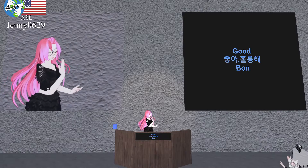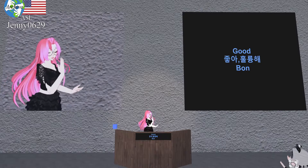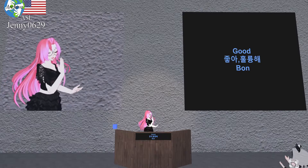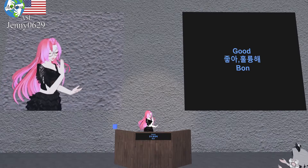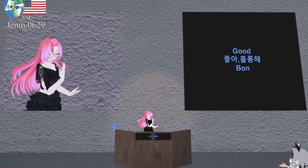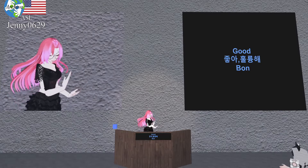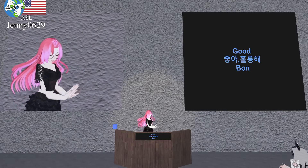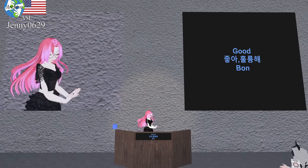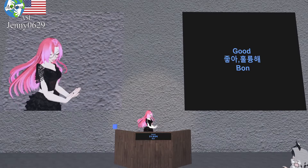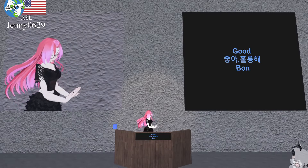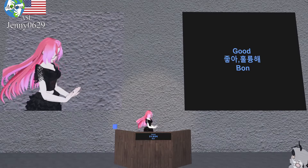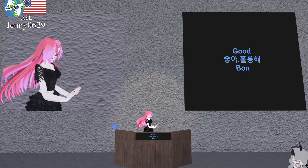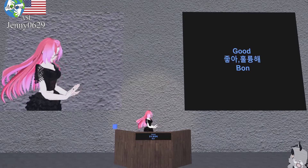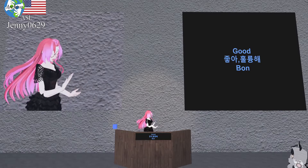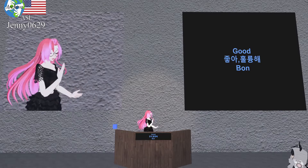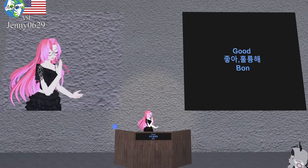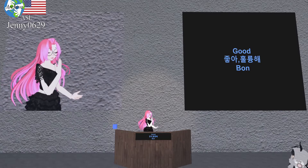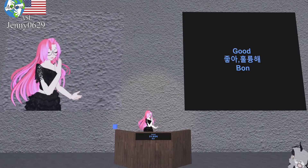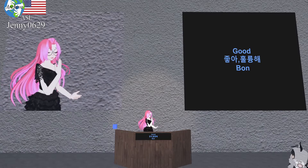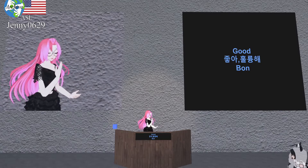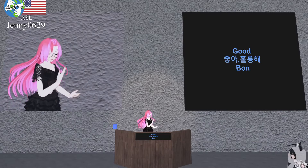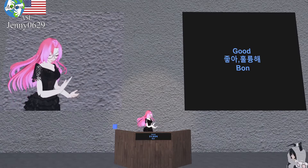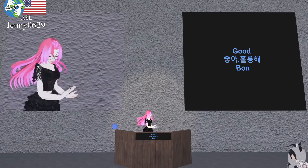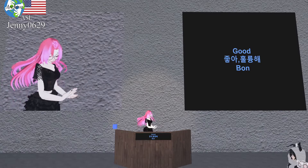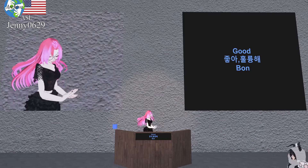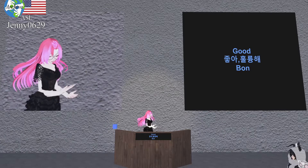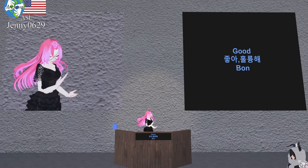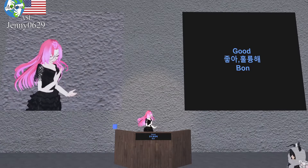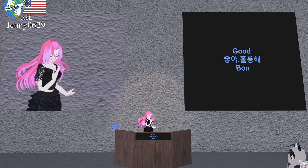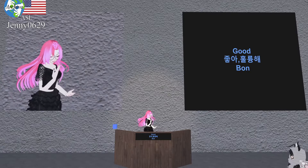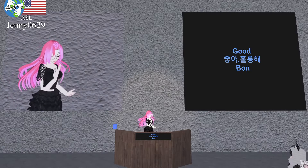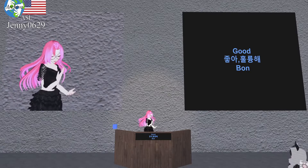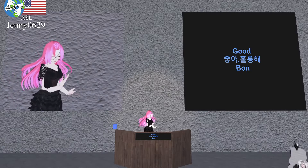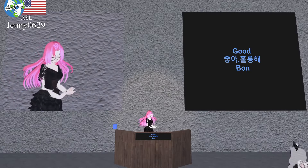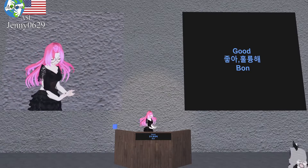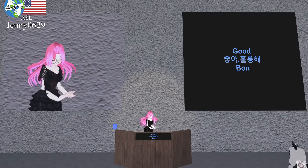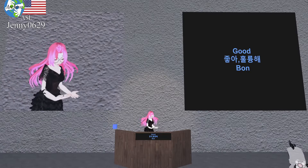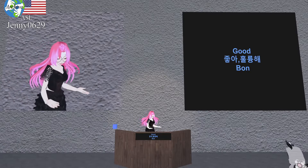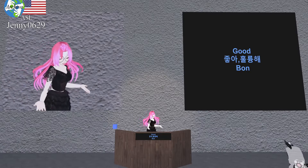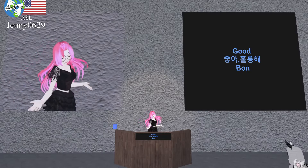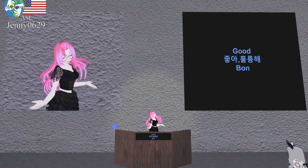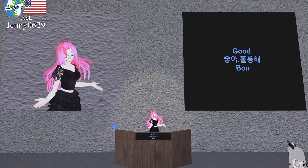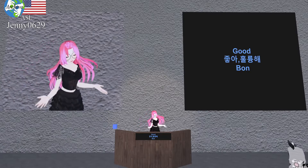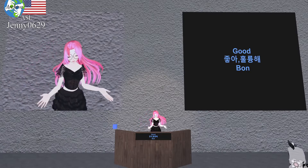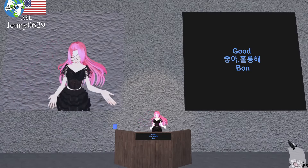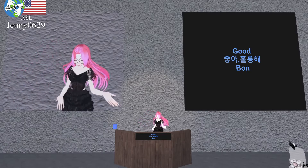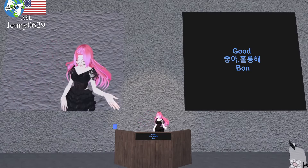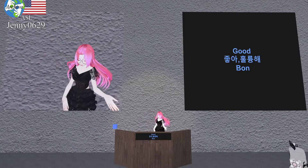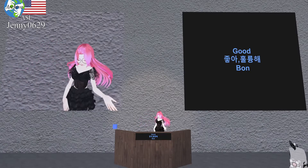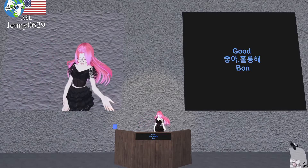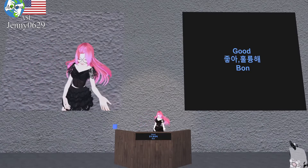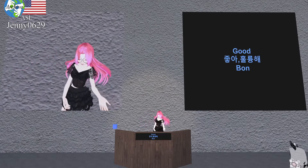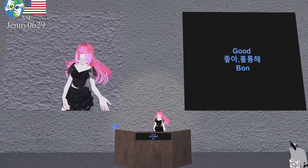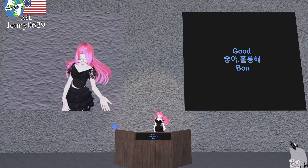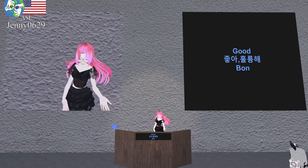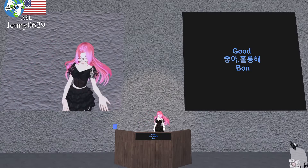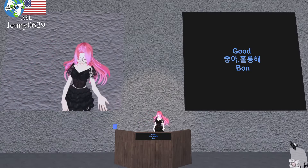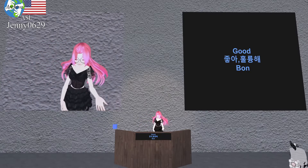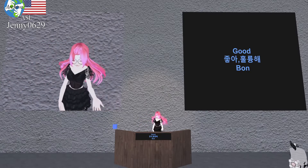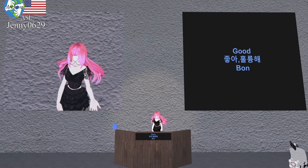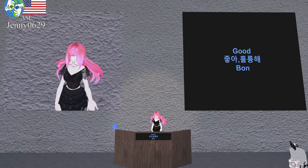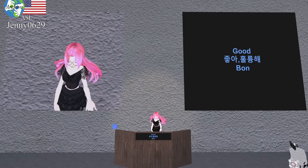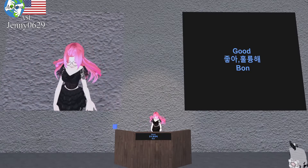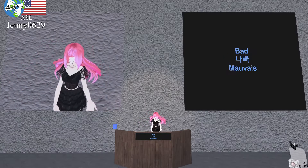mouth, then bring it straight down to another open hand. And the contrary of that, maybe you're having a bad